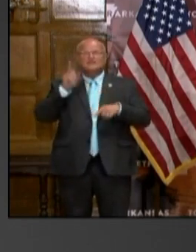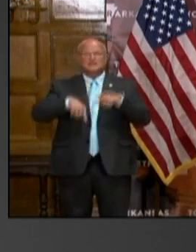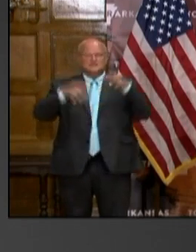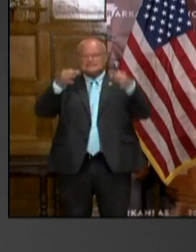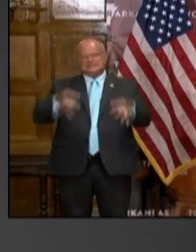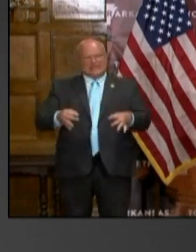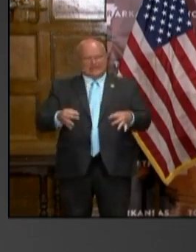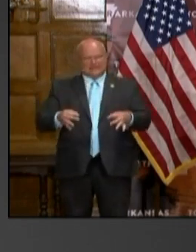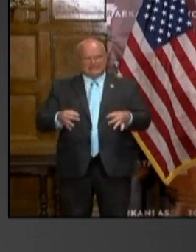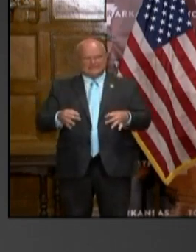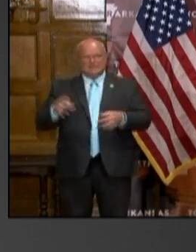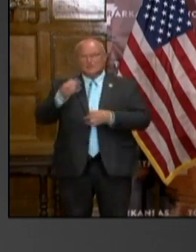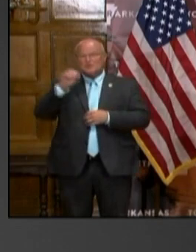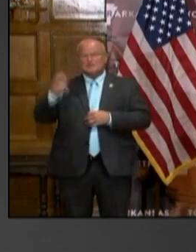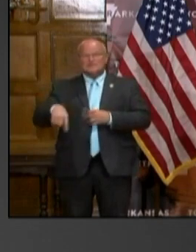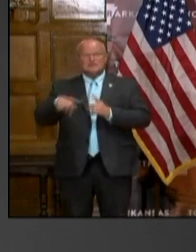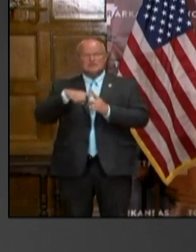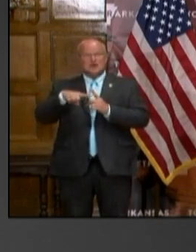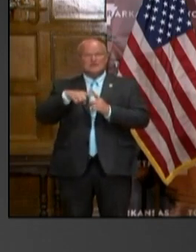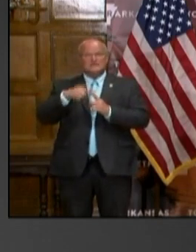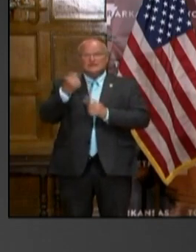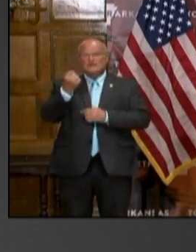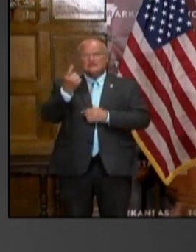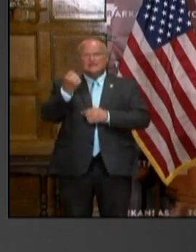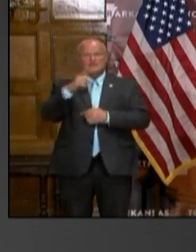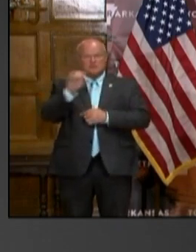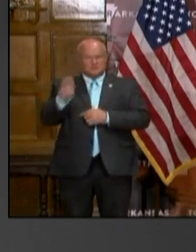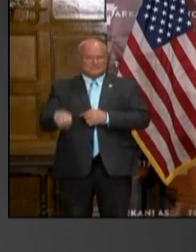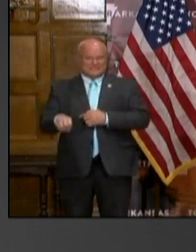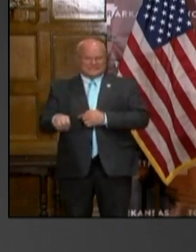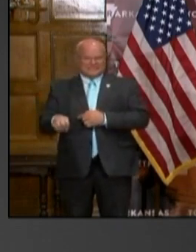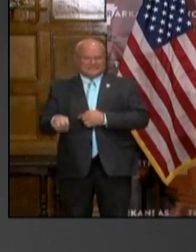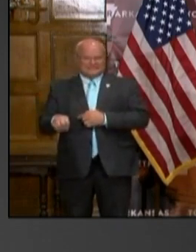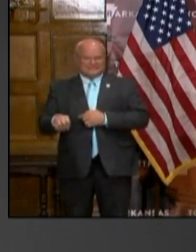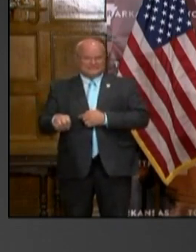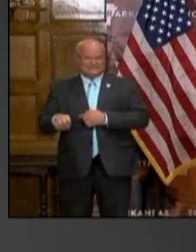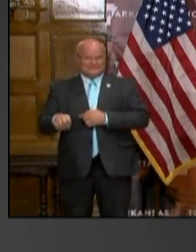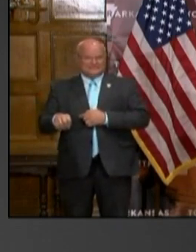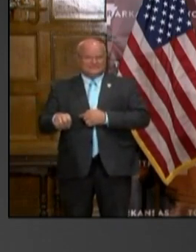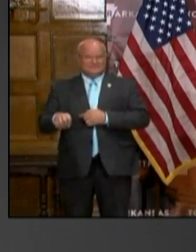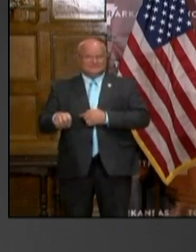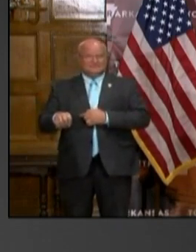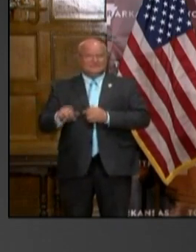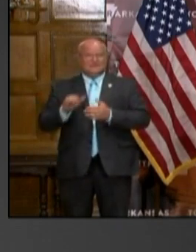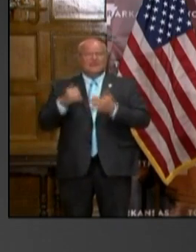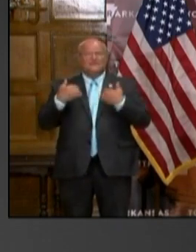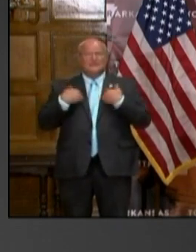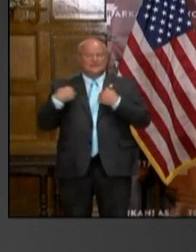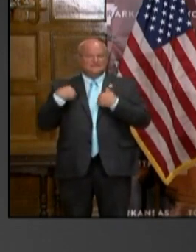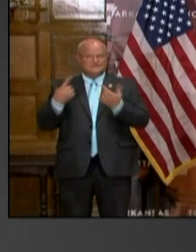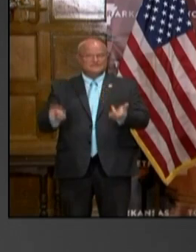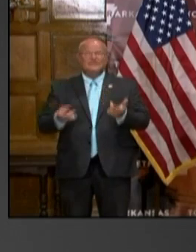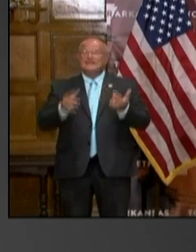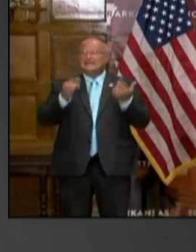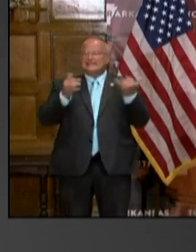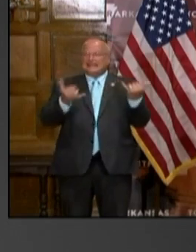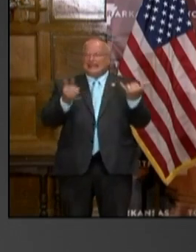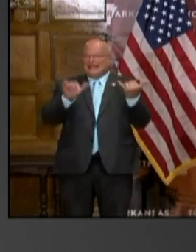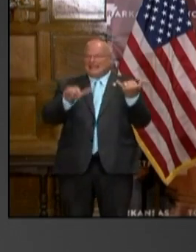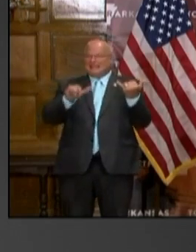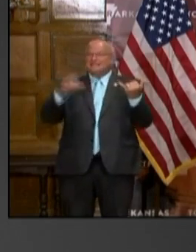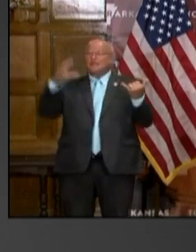the percent positivity was 11% there that we've had. Now, those